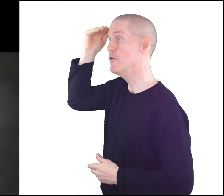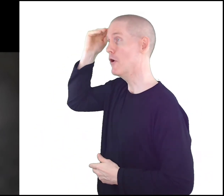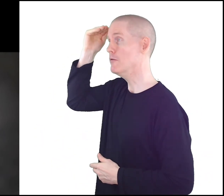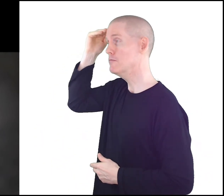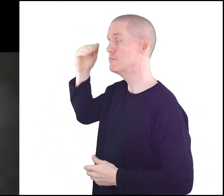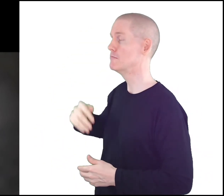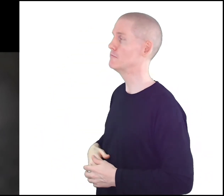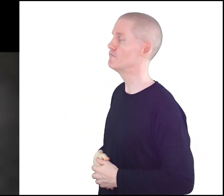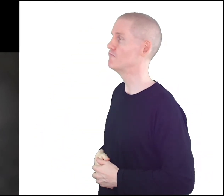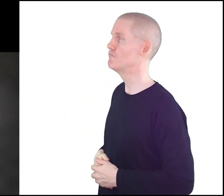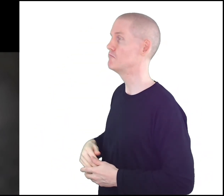no.